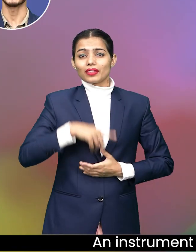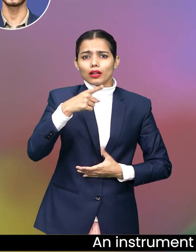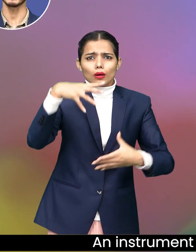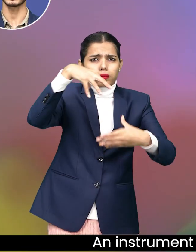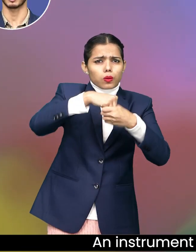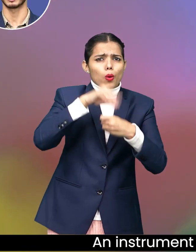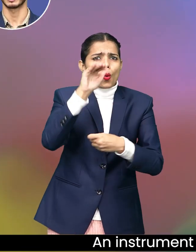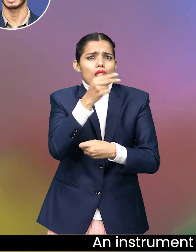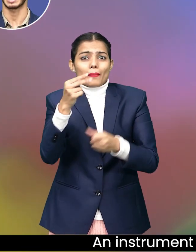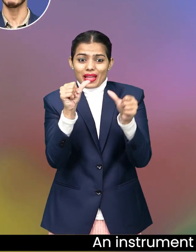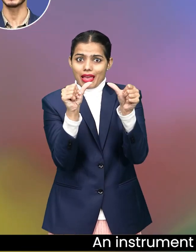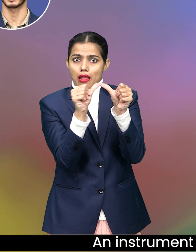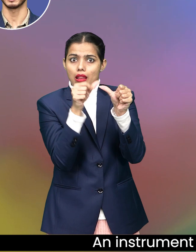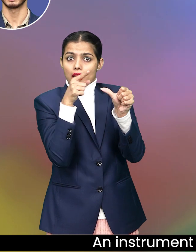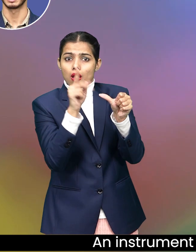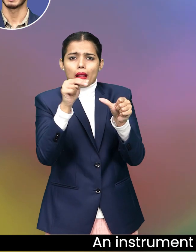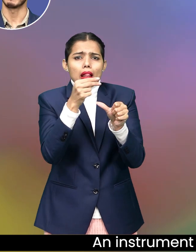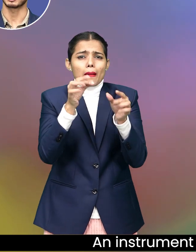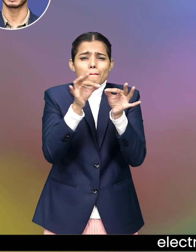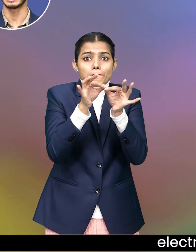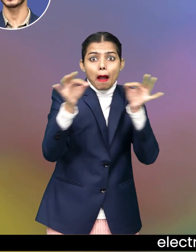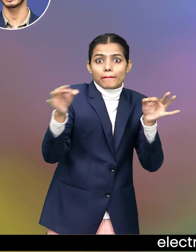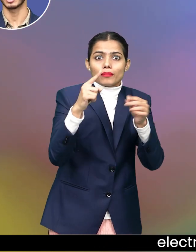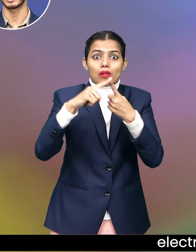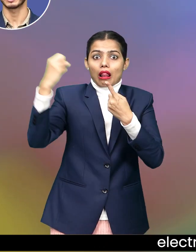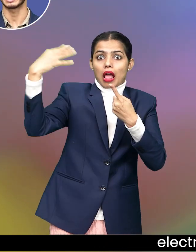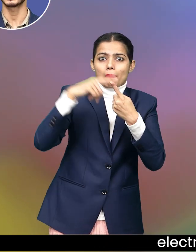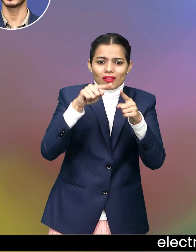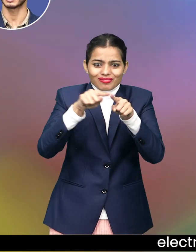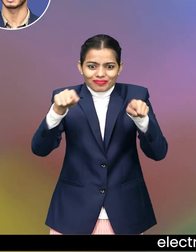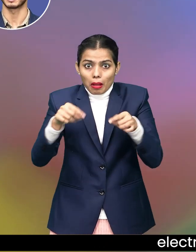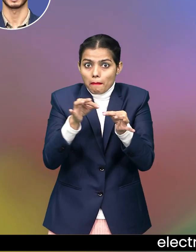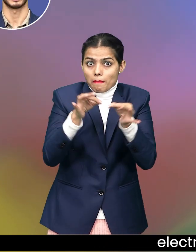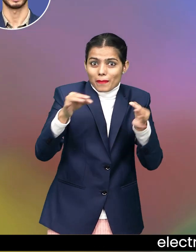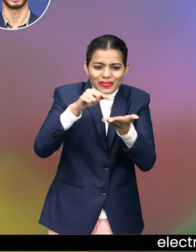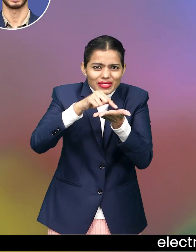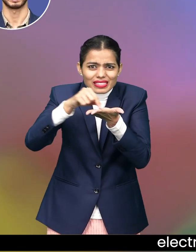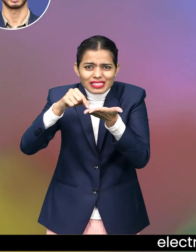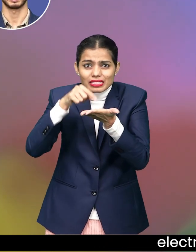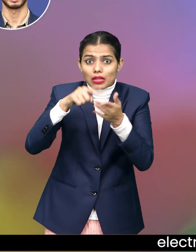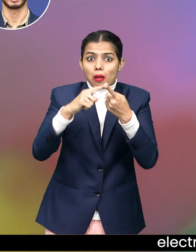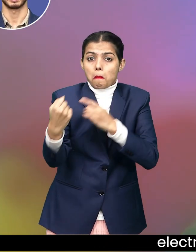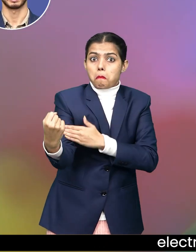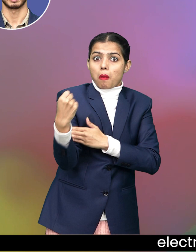An instrument called an ammeter measures electric current in a circuit.